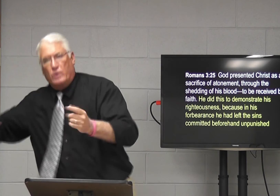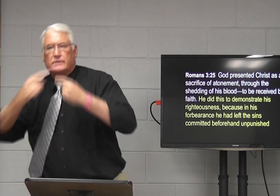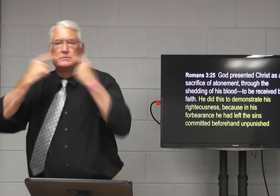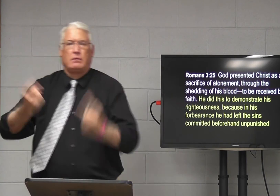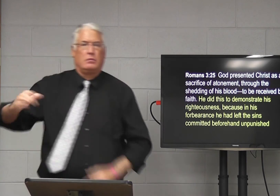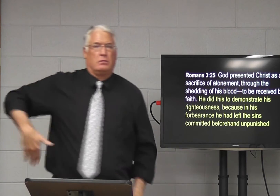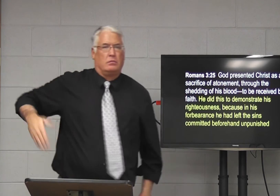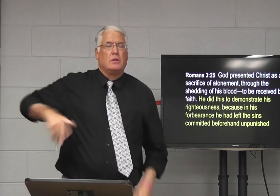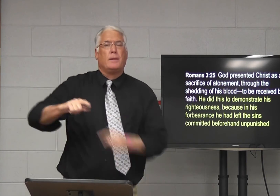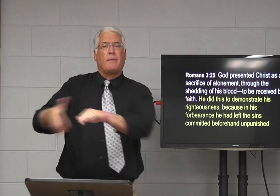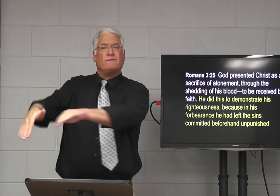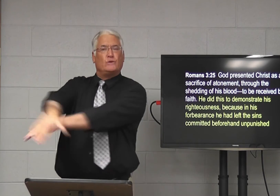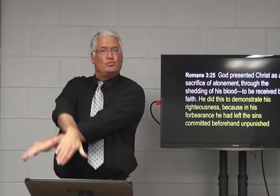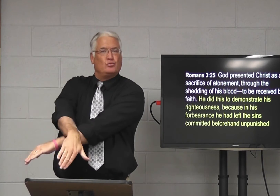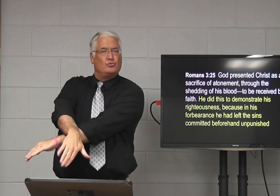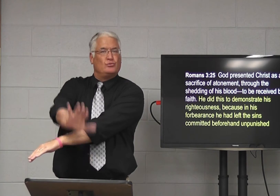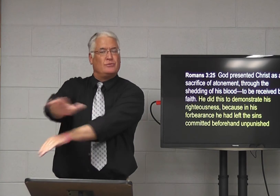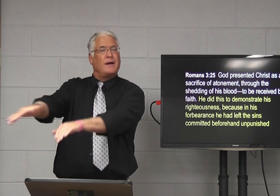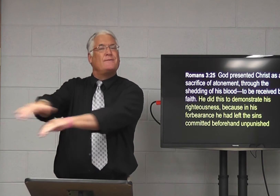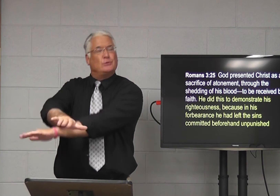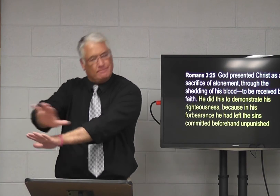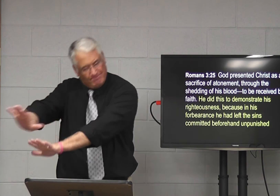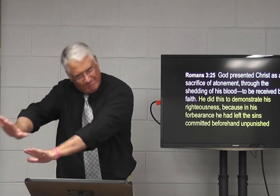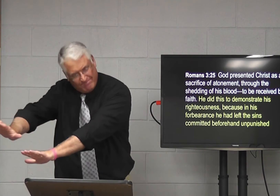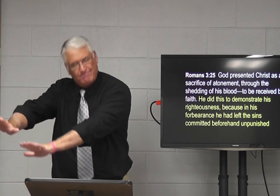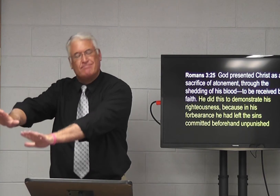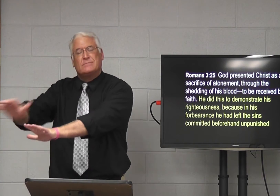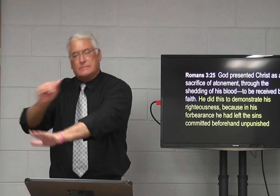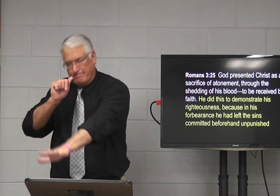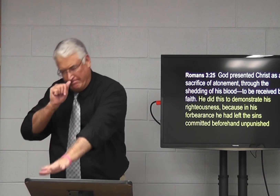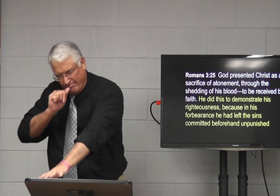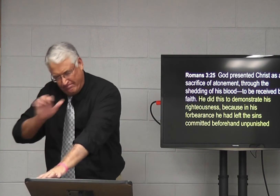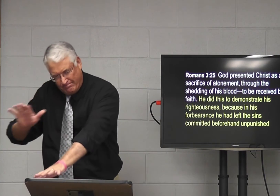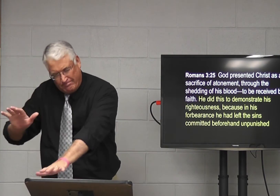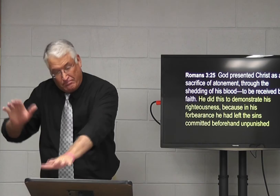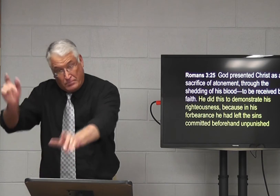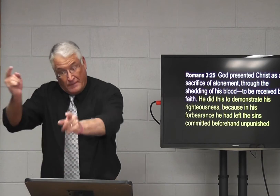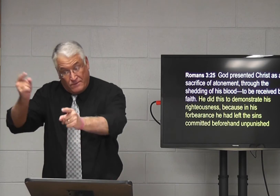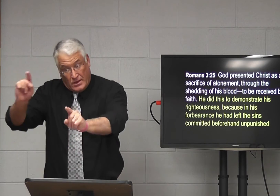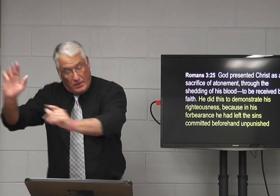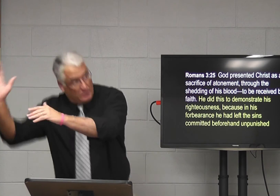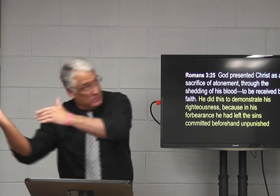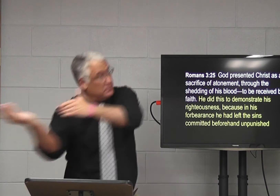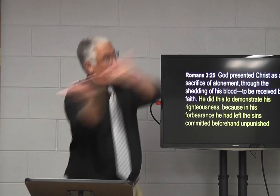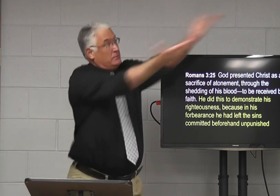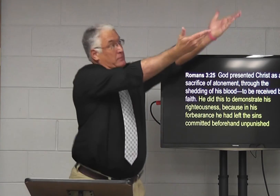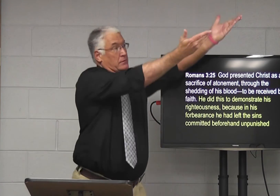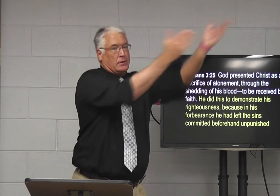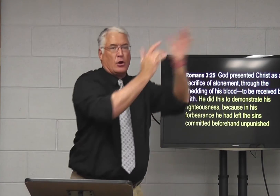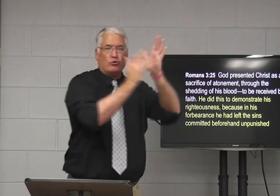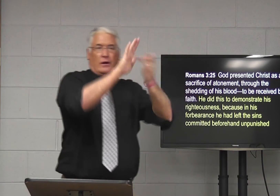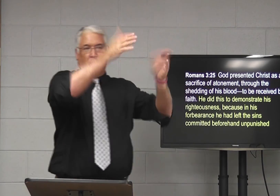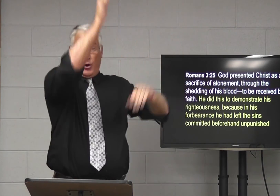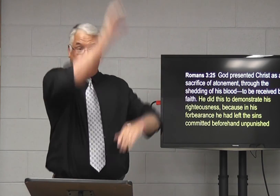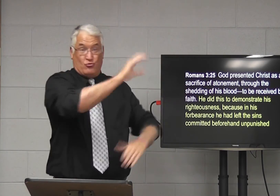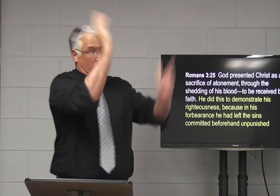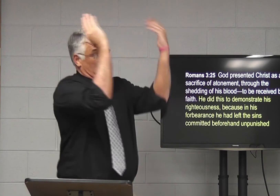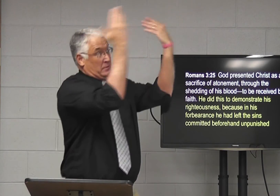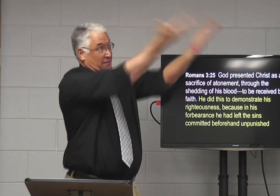for the removal of their sins. They covered them. And when finally Jesus dying